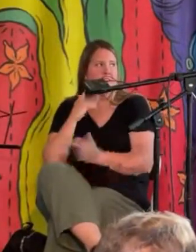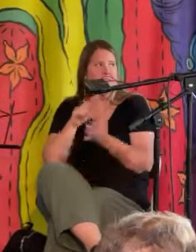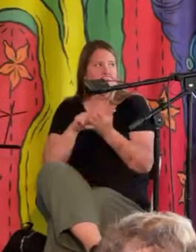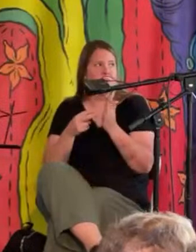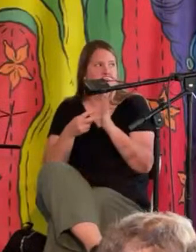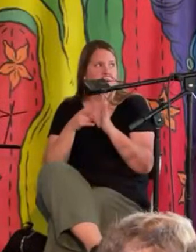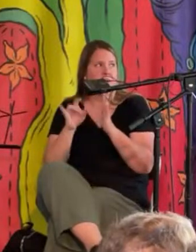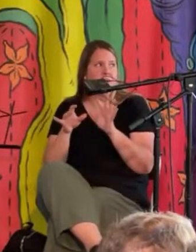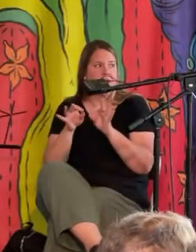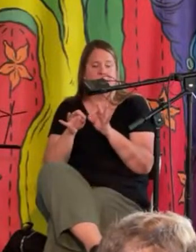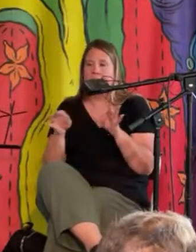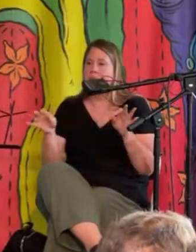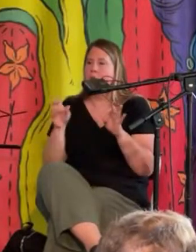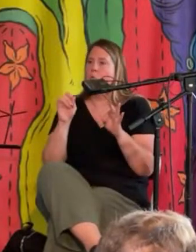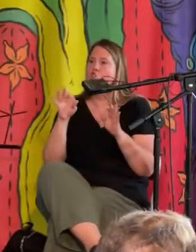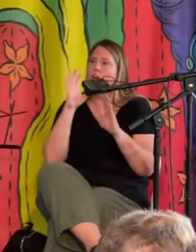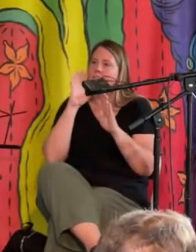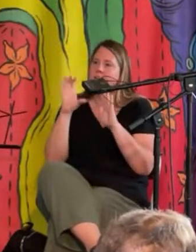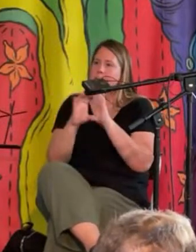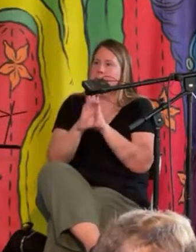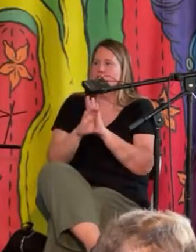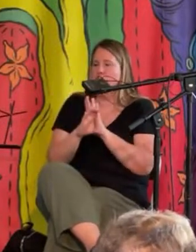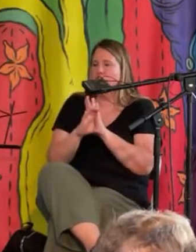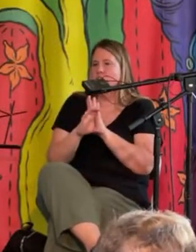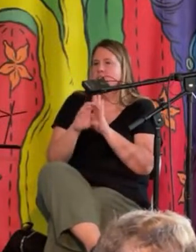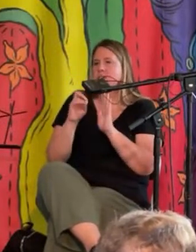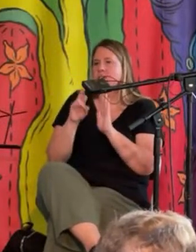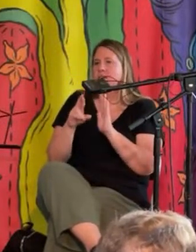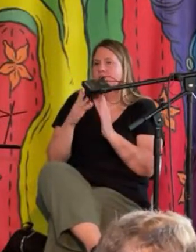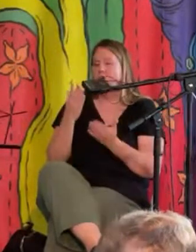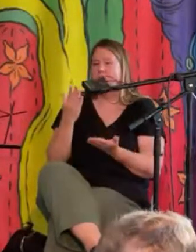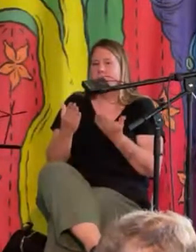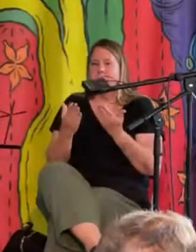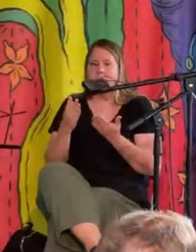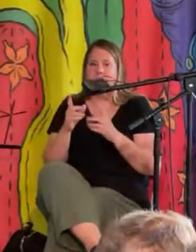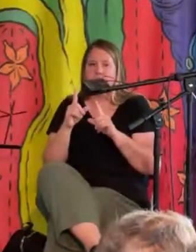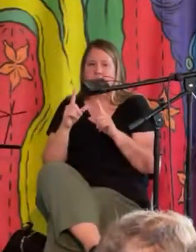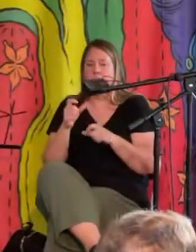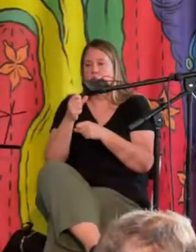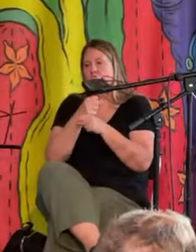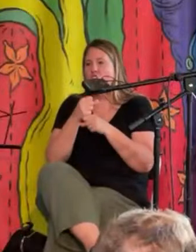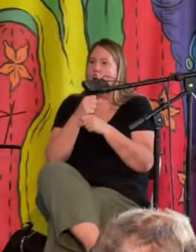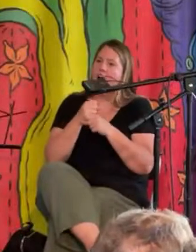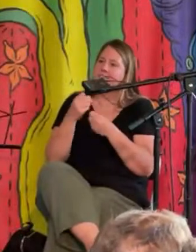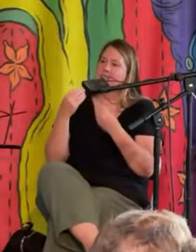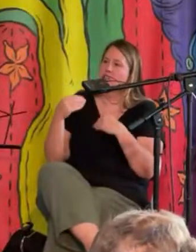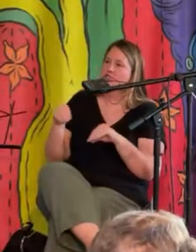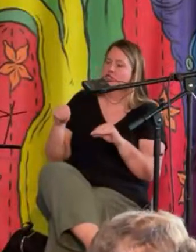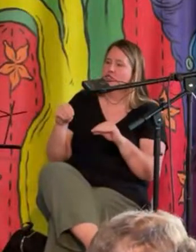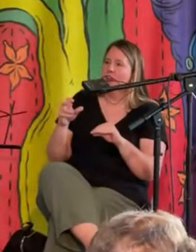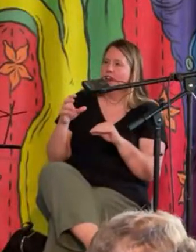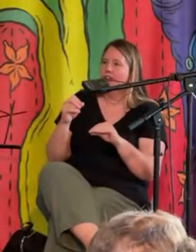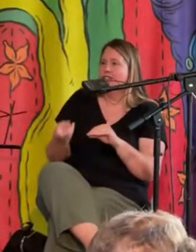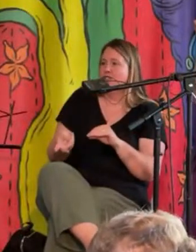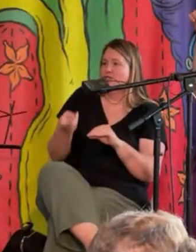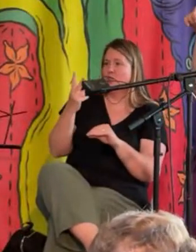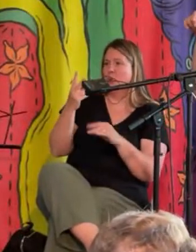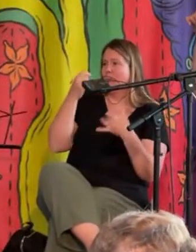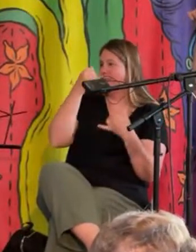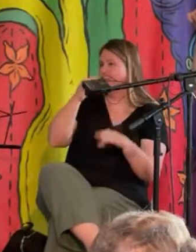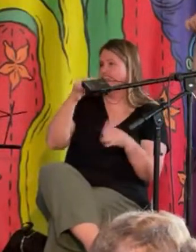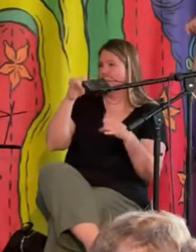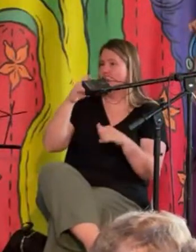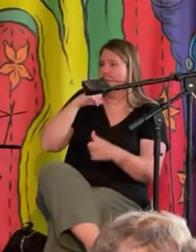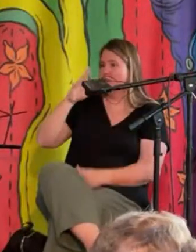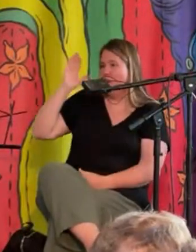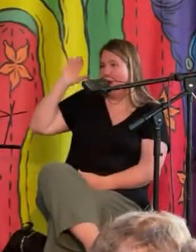the language of images. Or maybe you come to a coffee shop like this one, and two fools are presenting butts